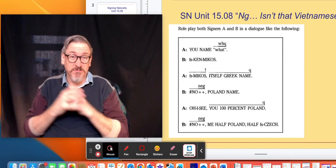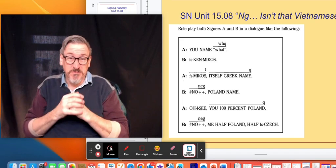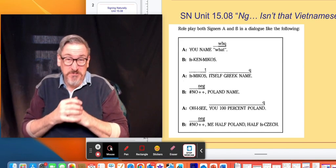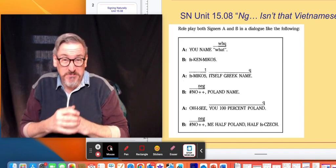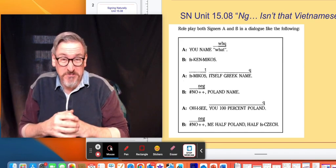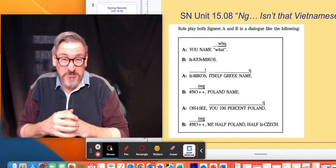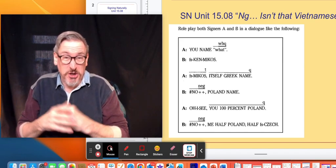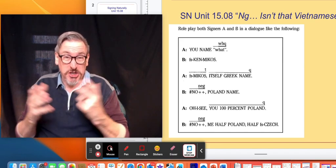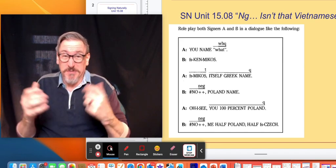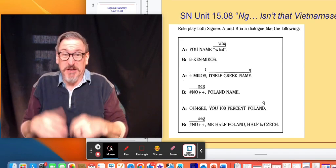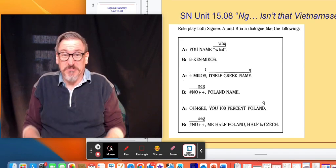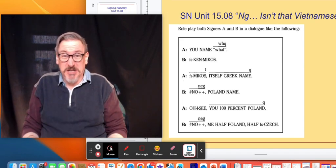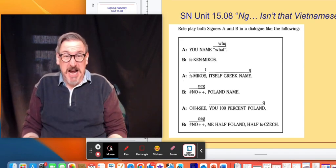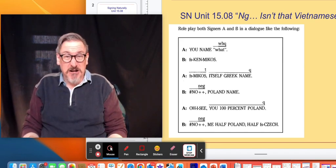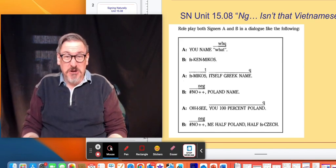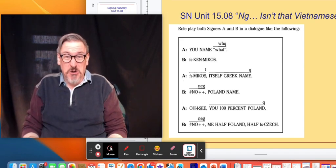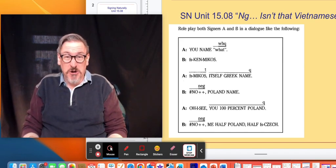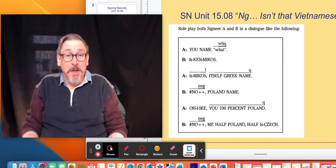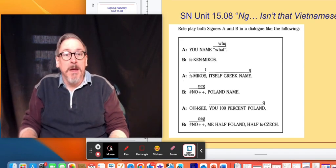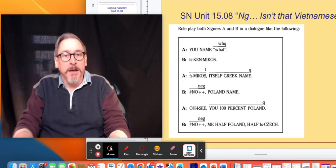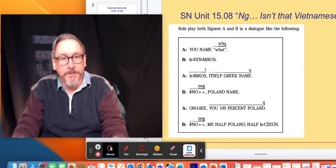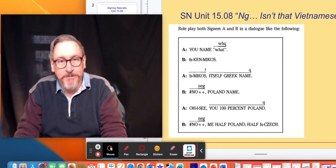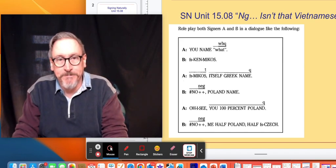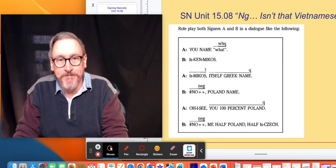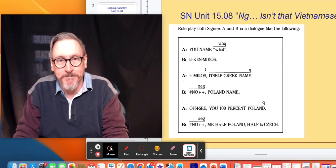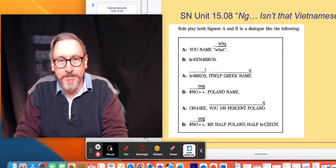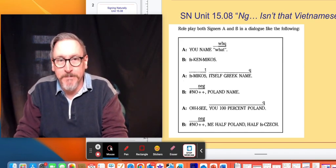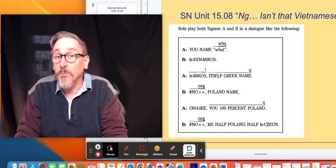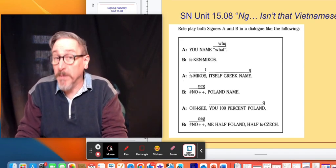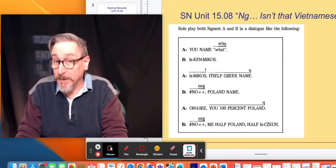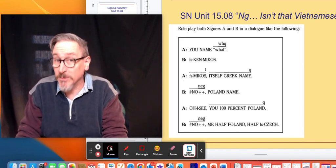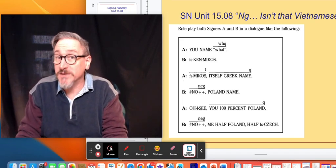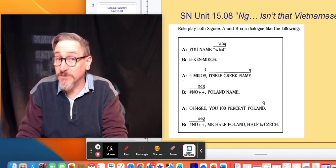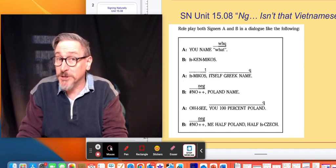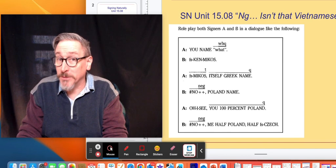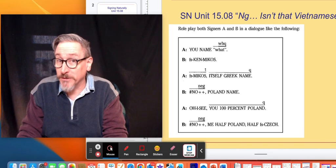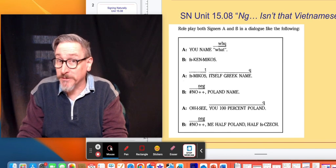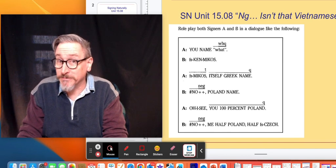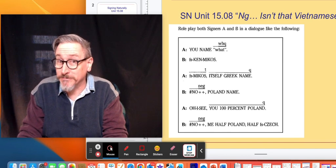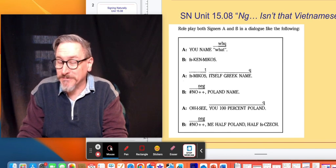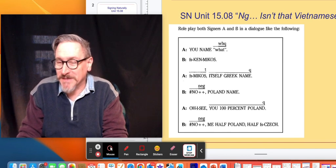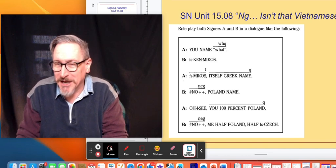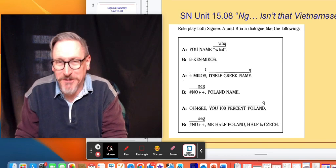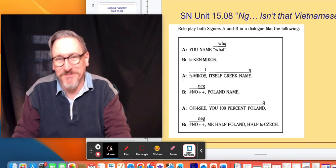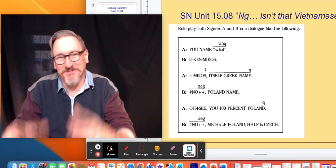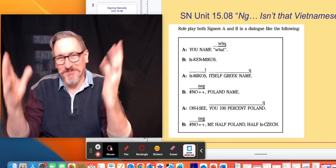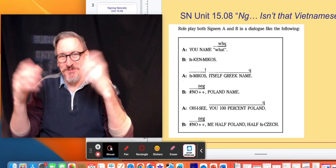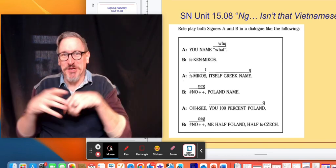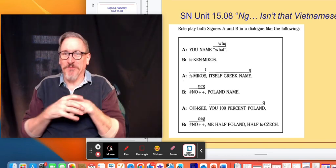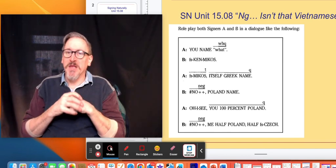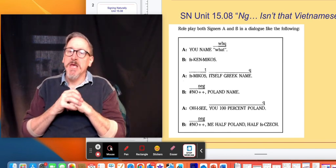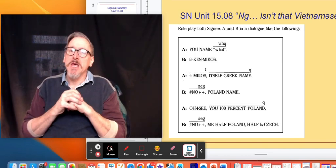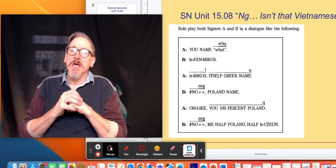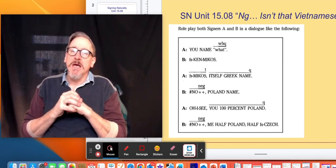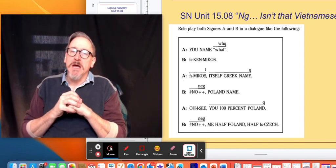all. Could just be guy around the corner. Maybe it was a virgin birth.